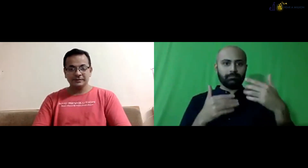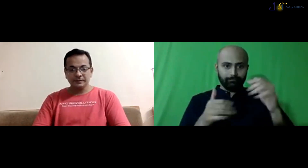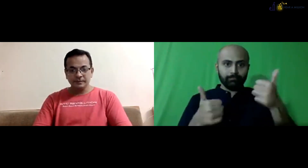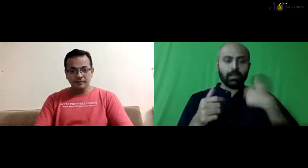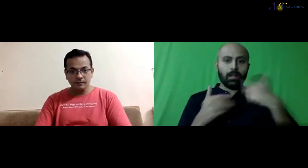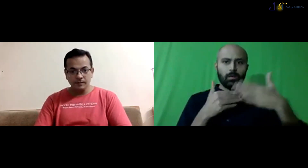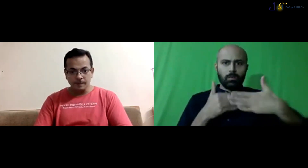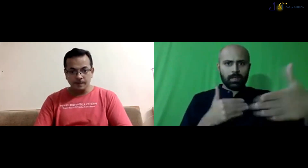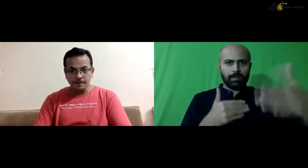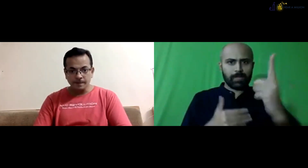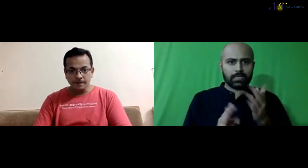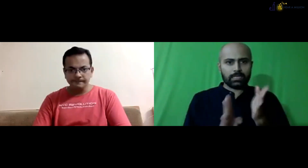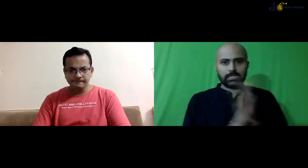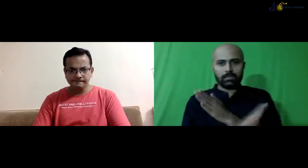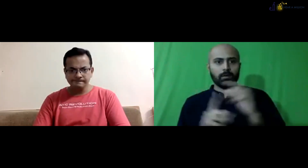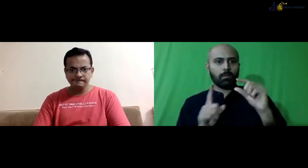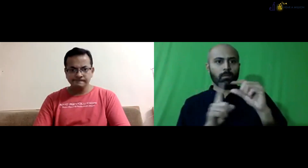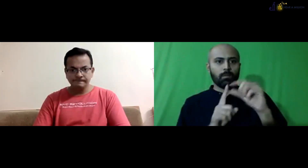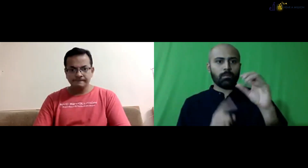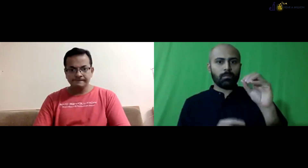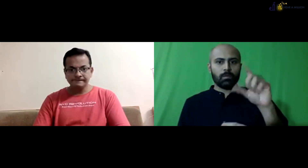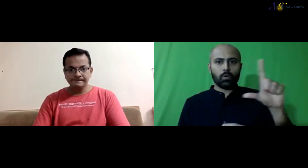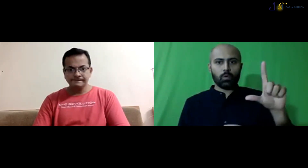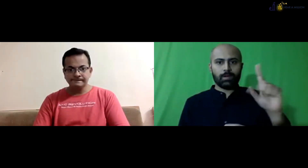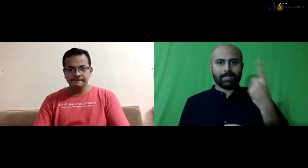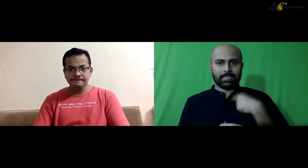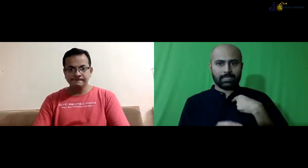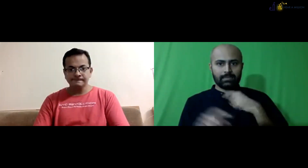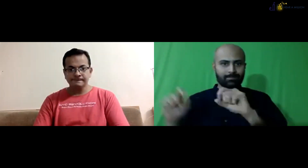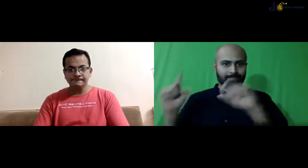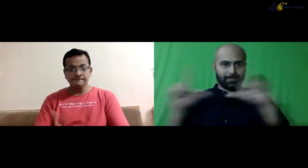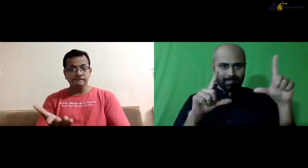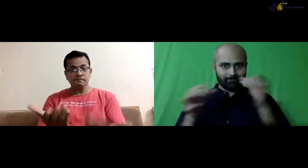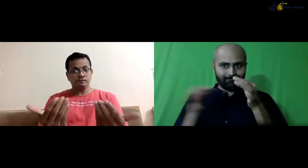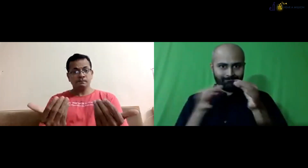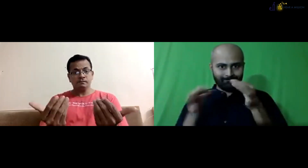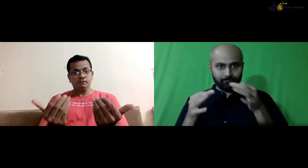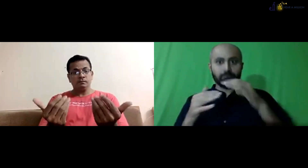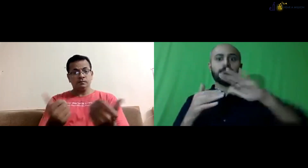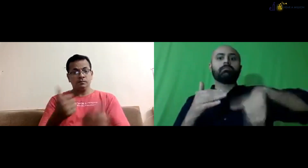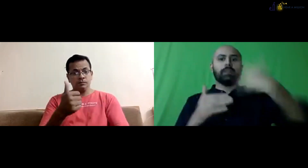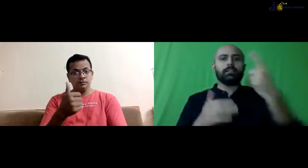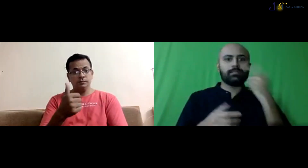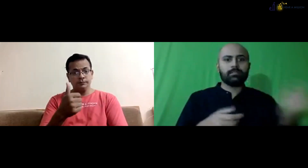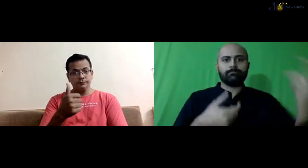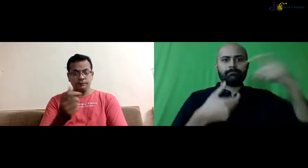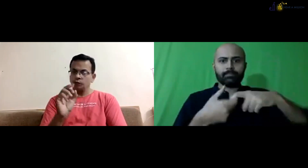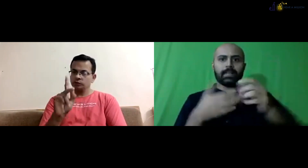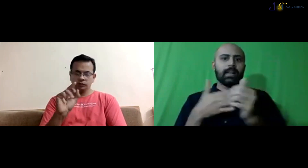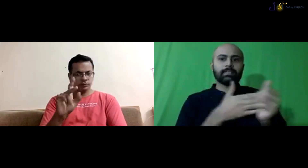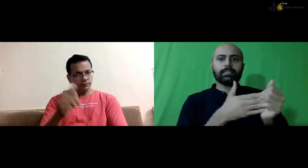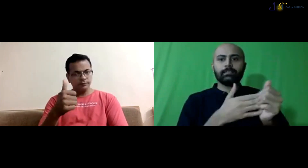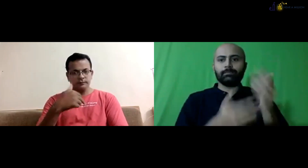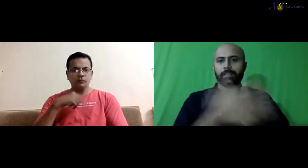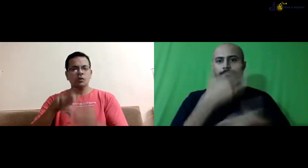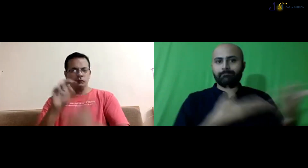also. Okay, great. So first thing, we would have a poll question today. I'll be showing the poll